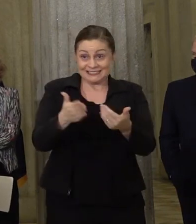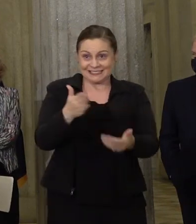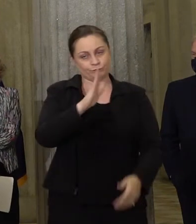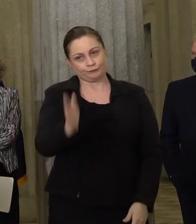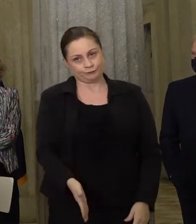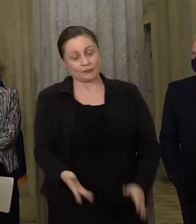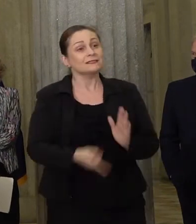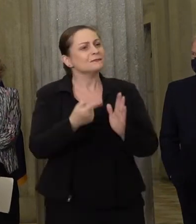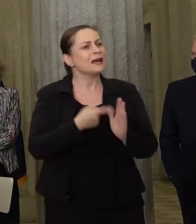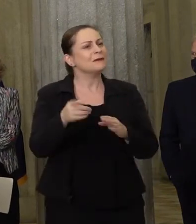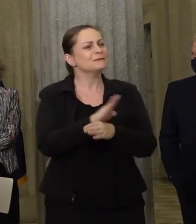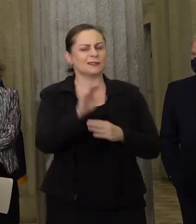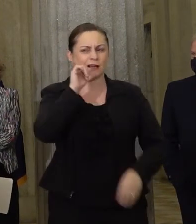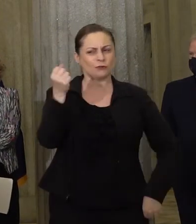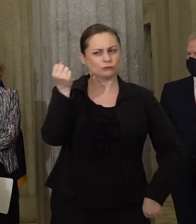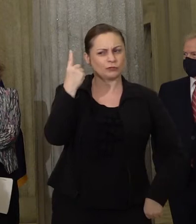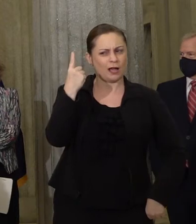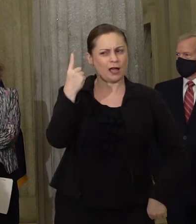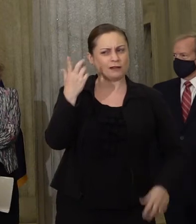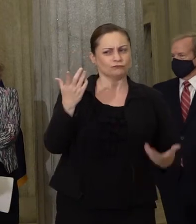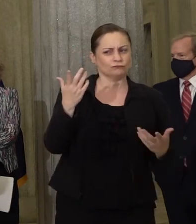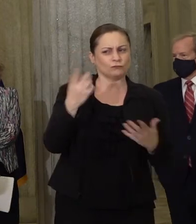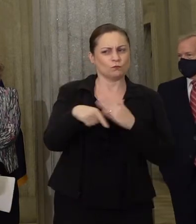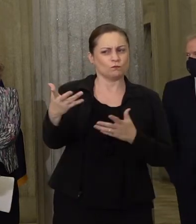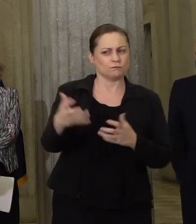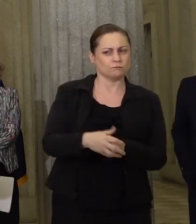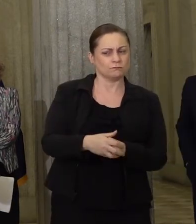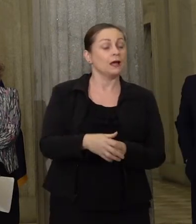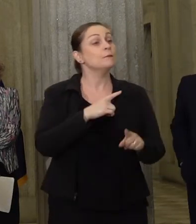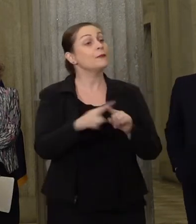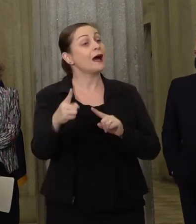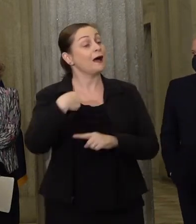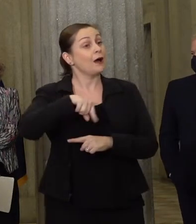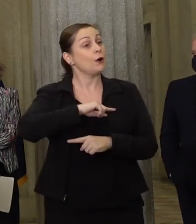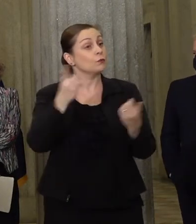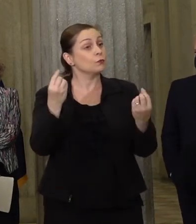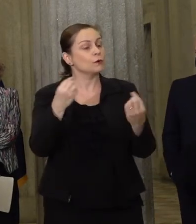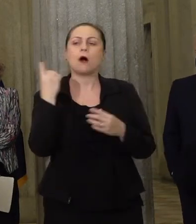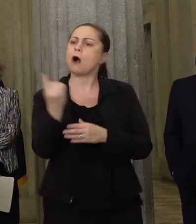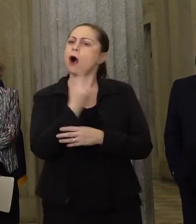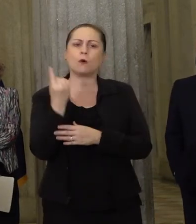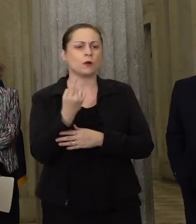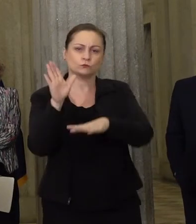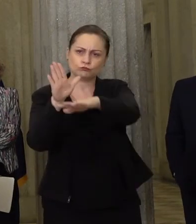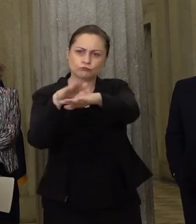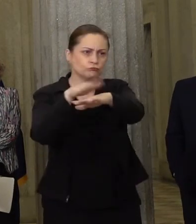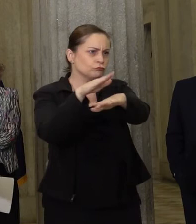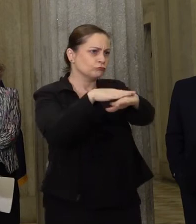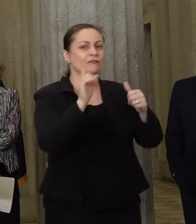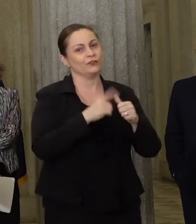don't understand where we're going with this, but what we want to do is we always issue warnings. We're never going to go